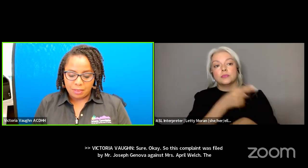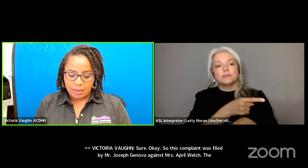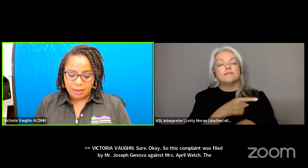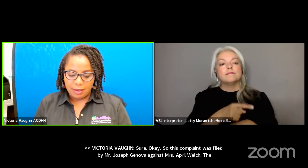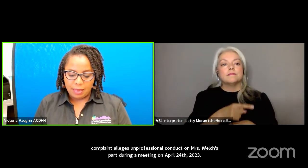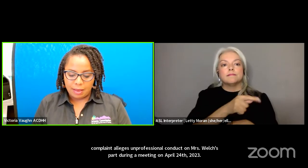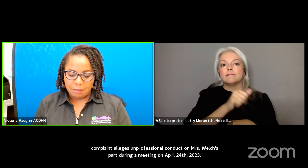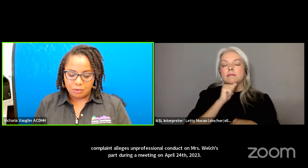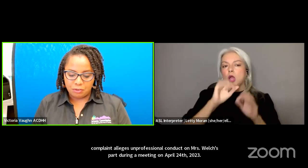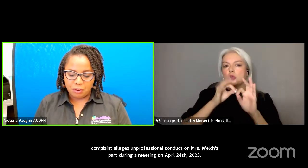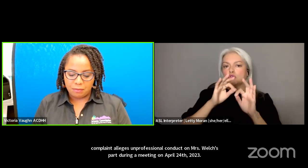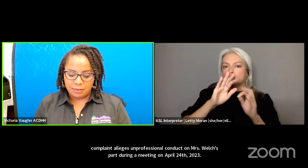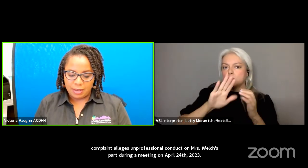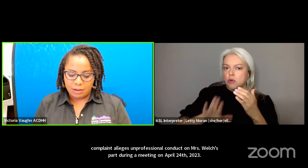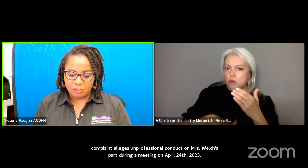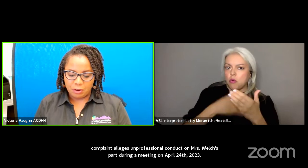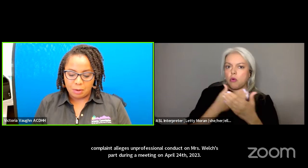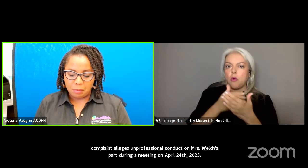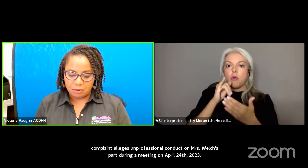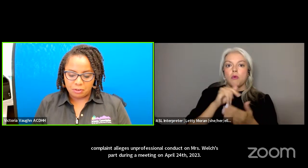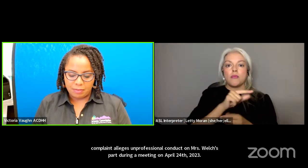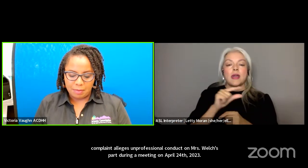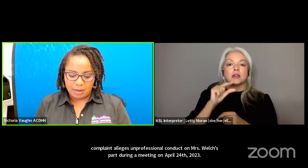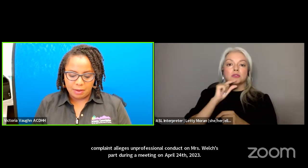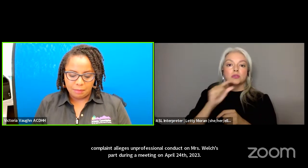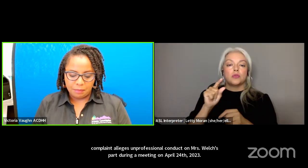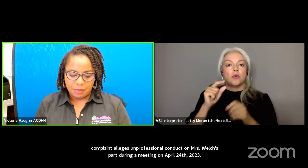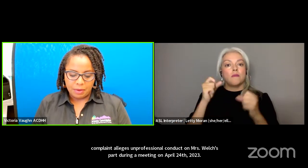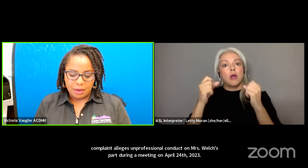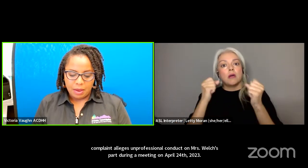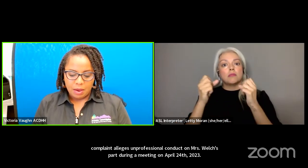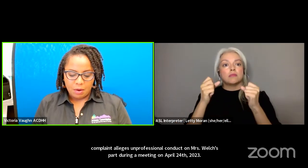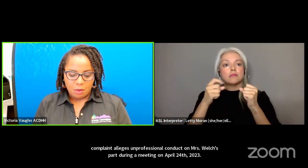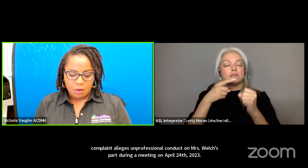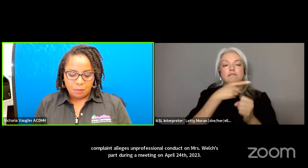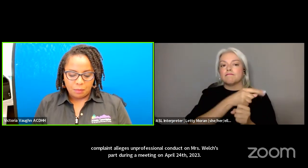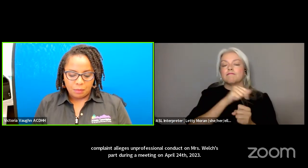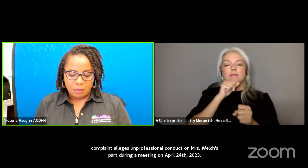interpret everything that Mr. Genova said during a portion of the meeting,